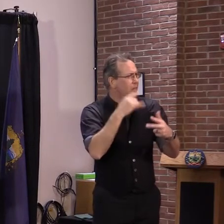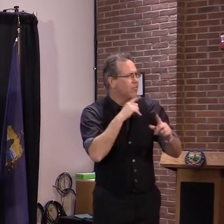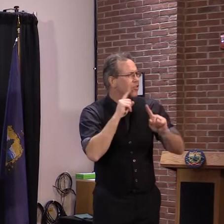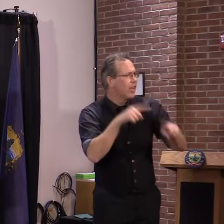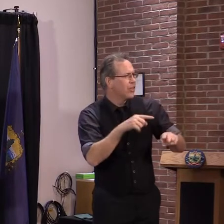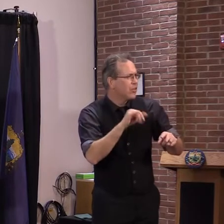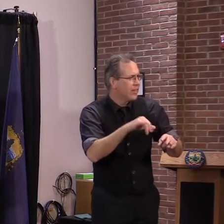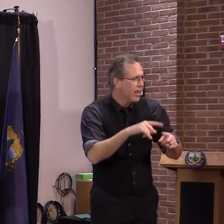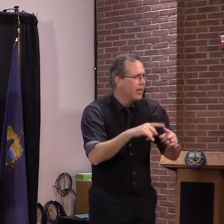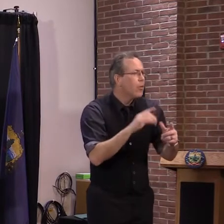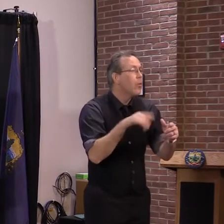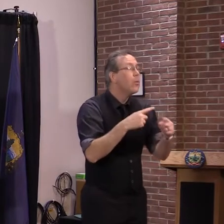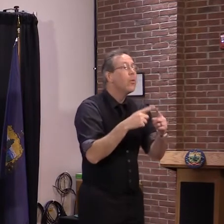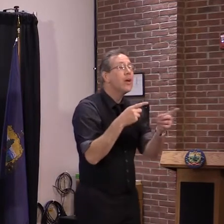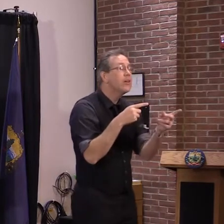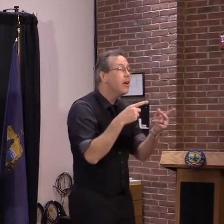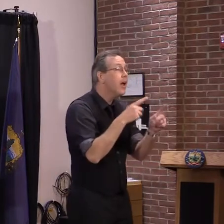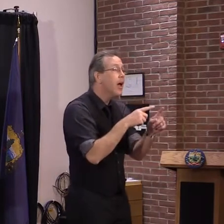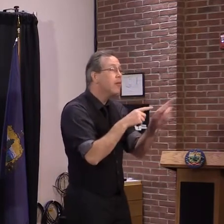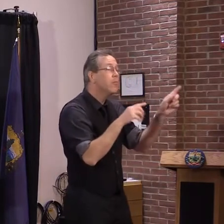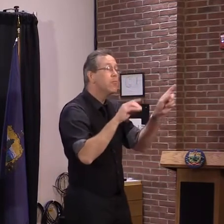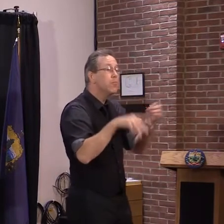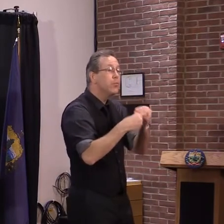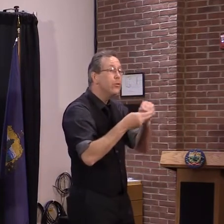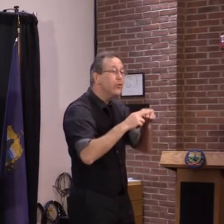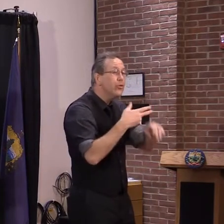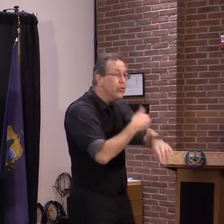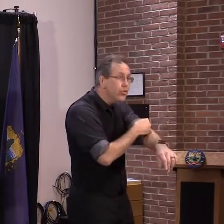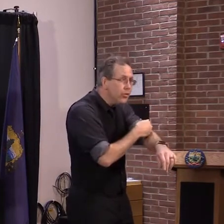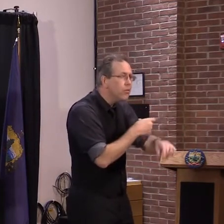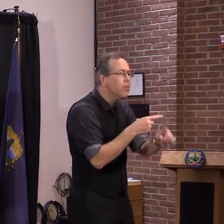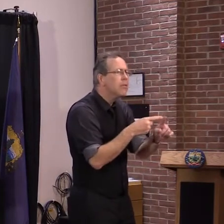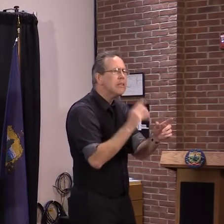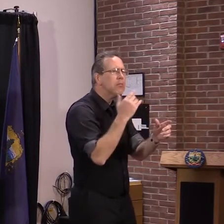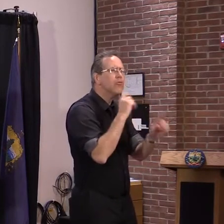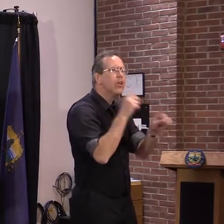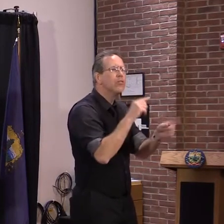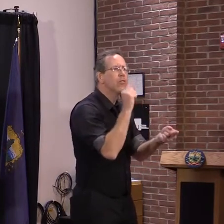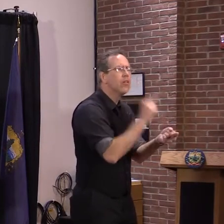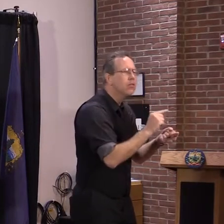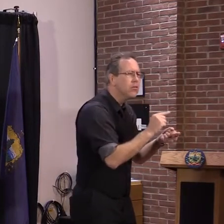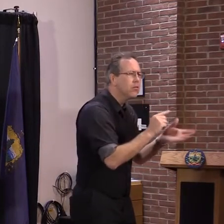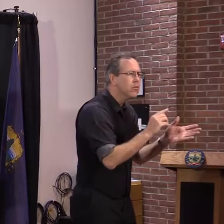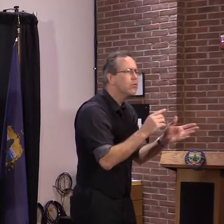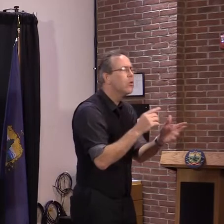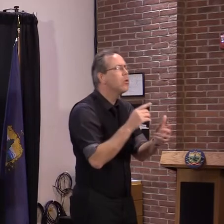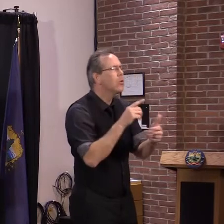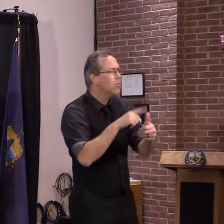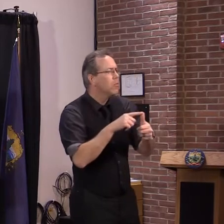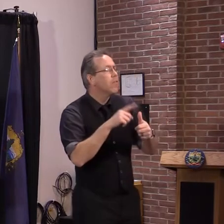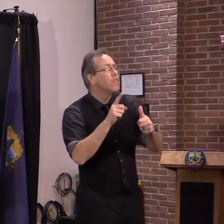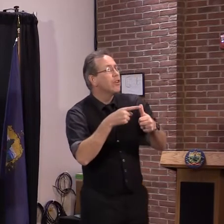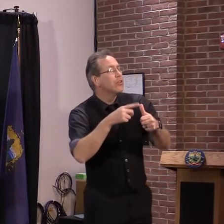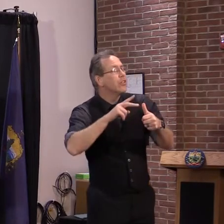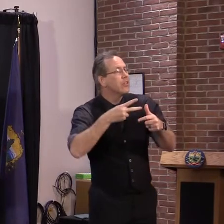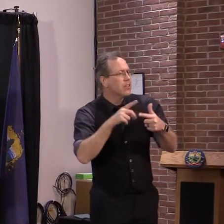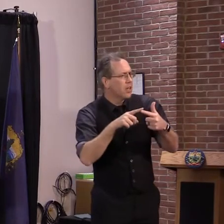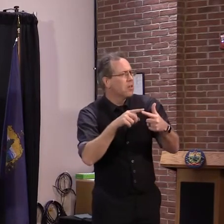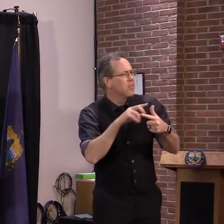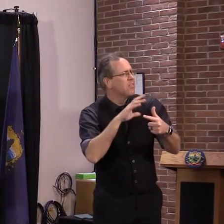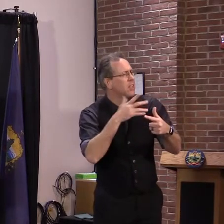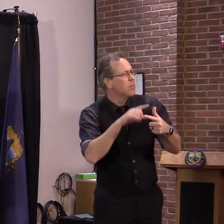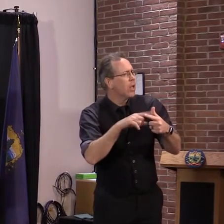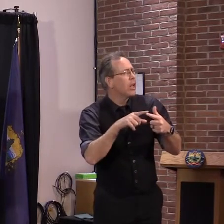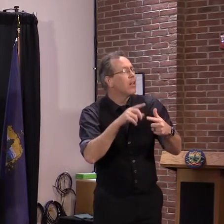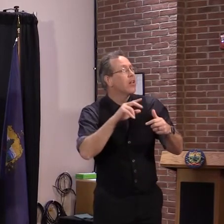booster than after getting their second dose. So less adverse effects after the